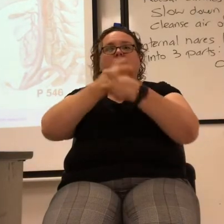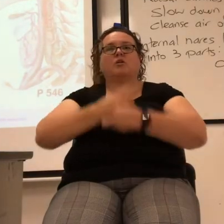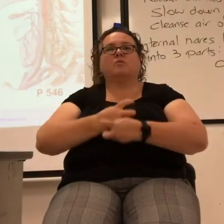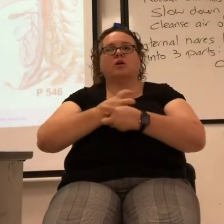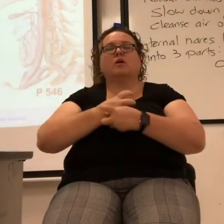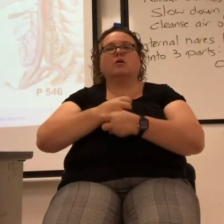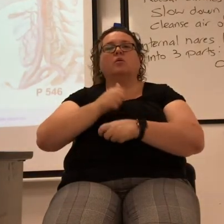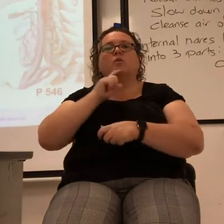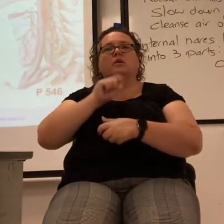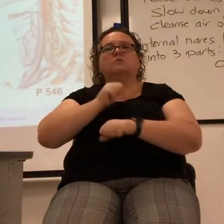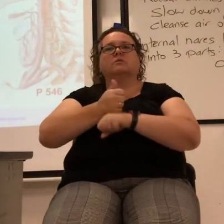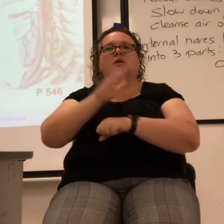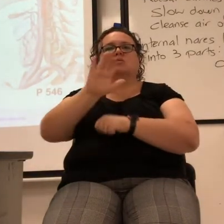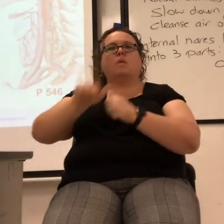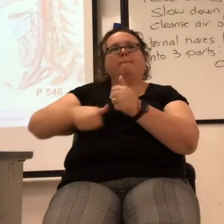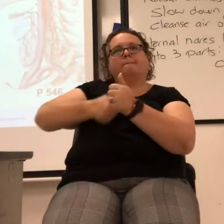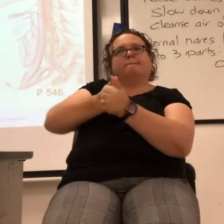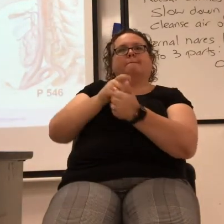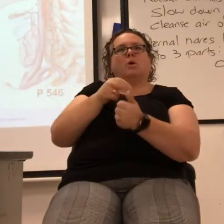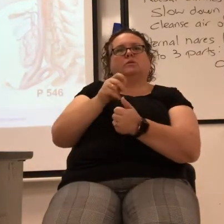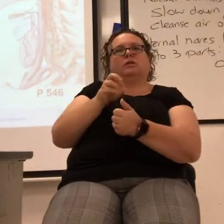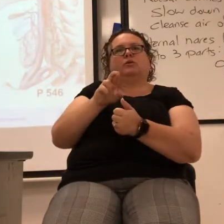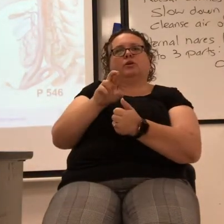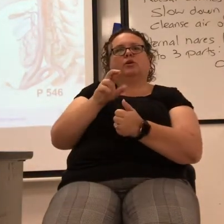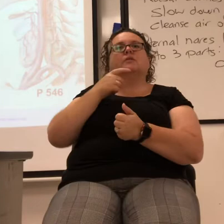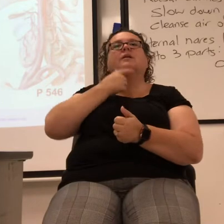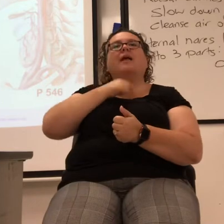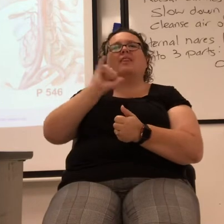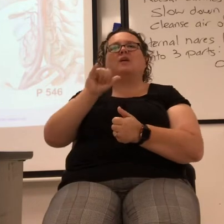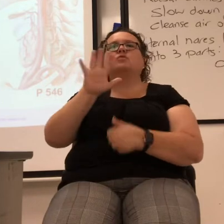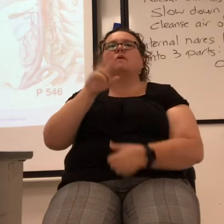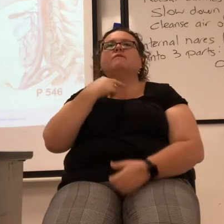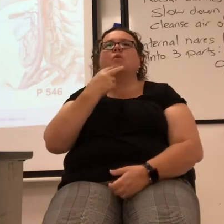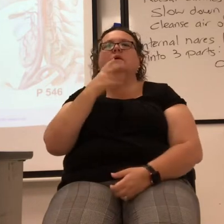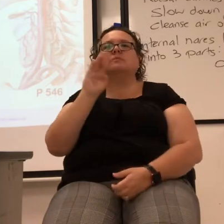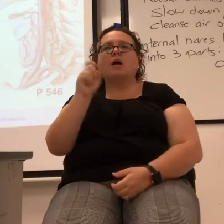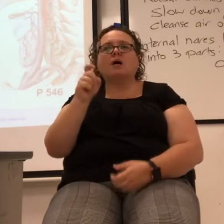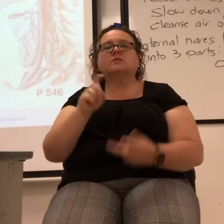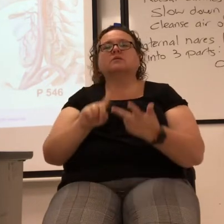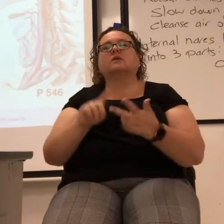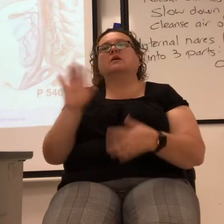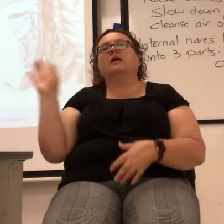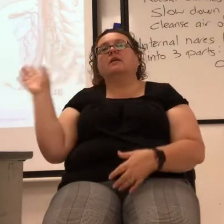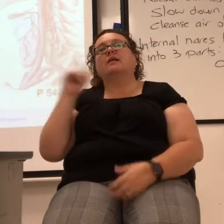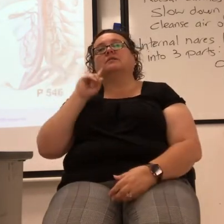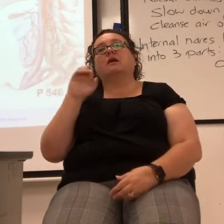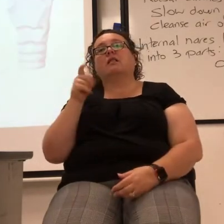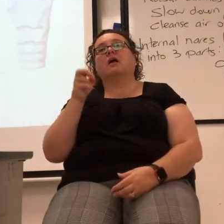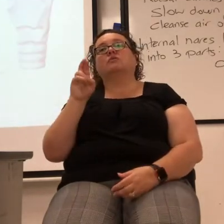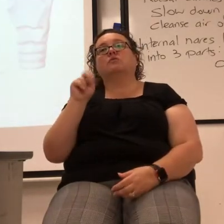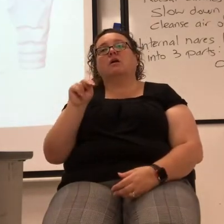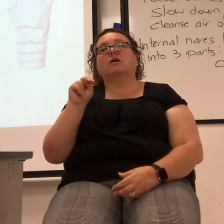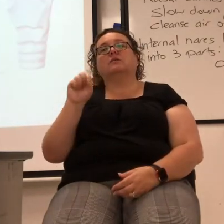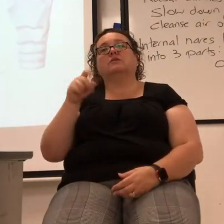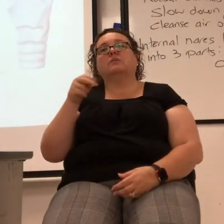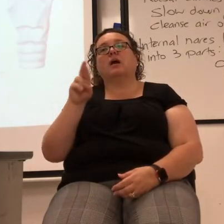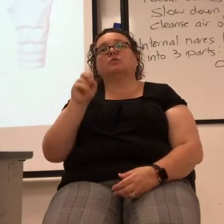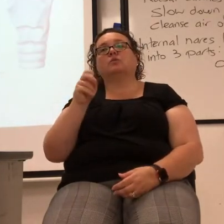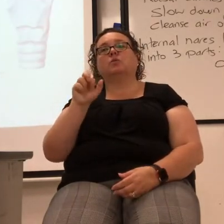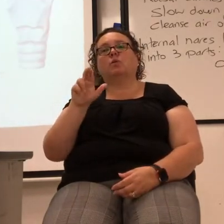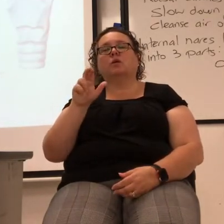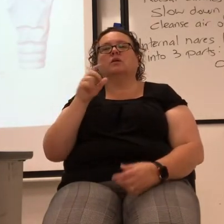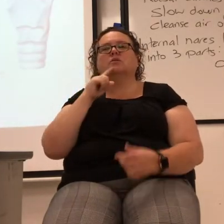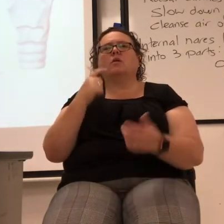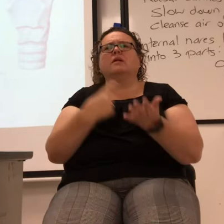your posterior neck. Okay, this is your voice box, and this is a lecture on respiratory, but let's talk about all the